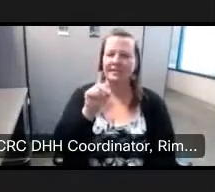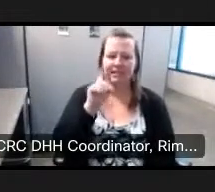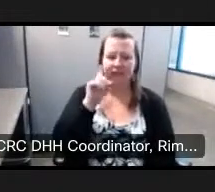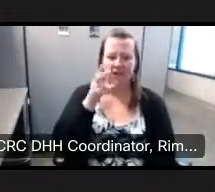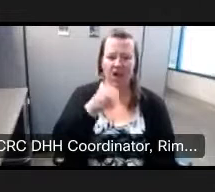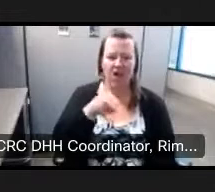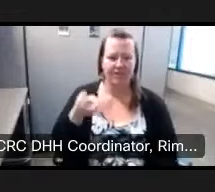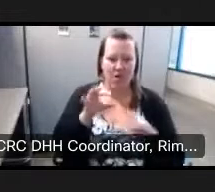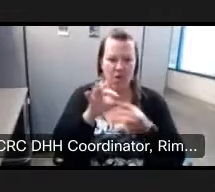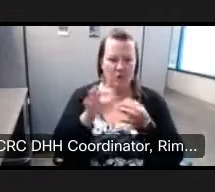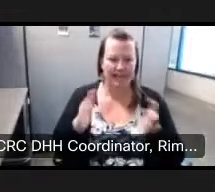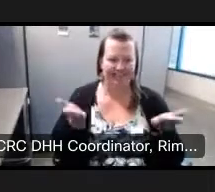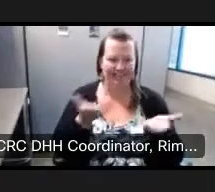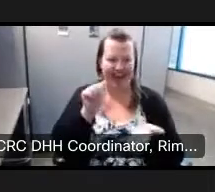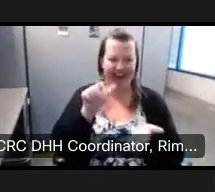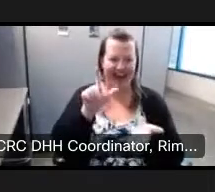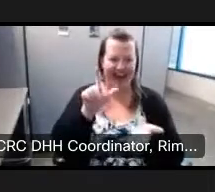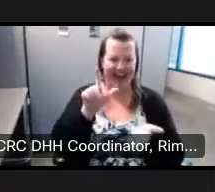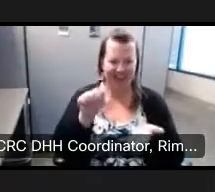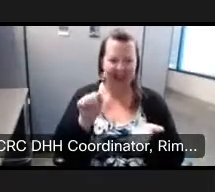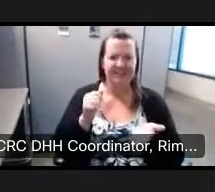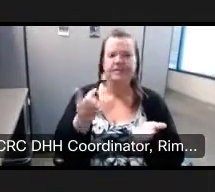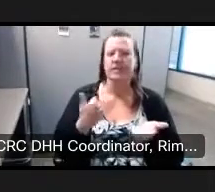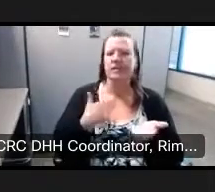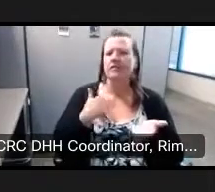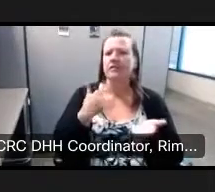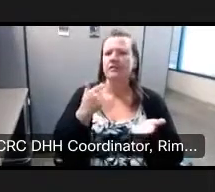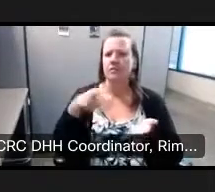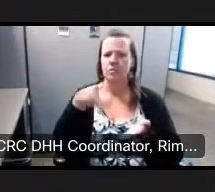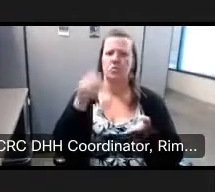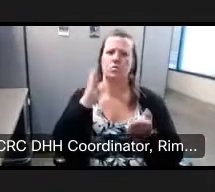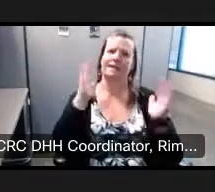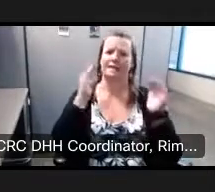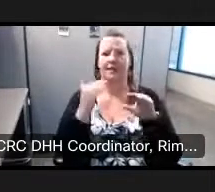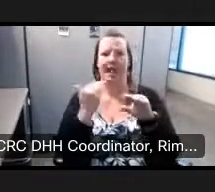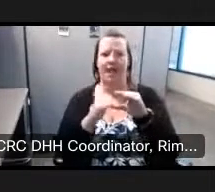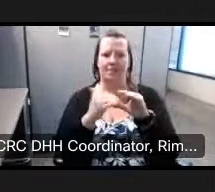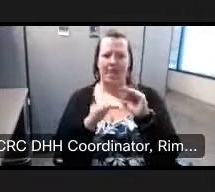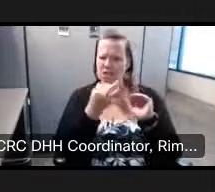Hello. I am Rima, the Deaf and Hard of Hearing Coordinator here at Alta Regional Center.